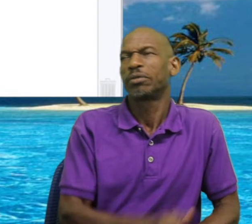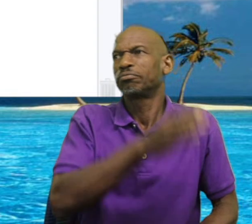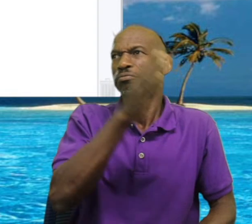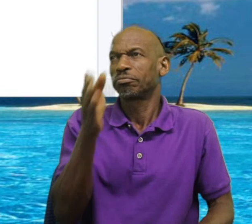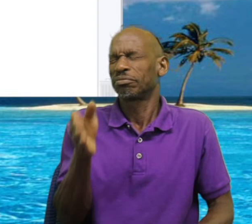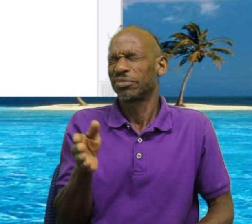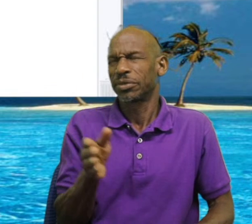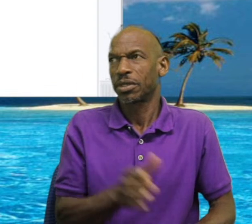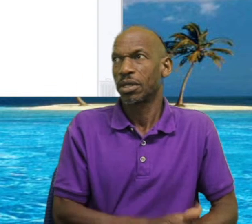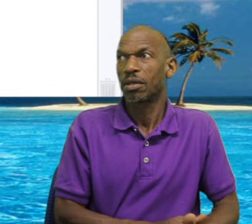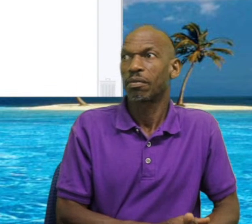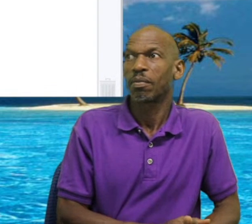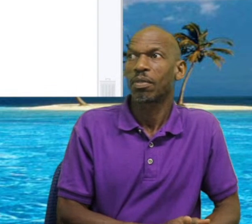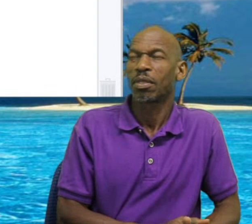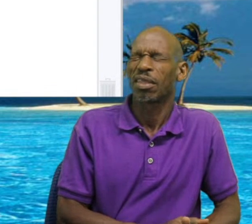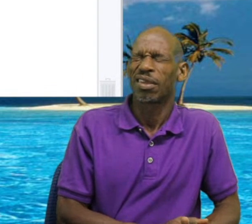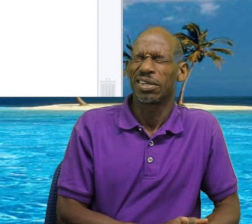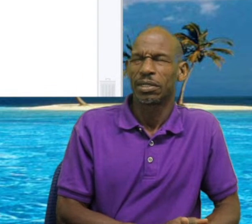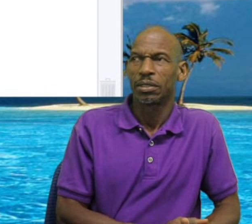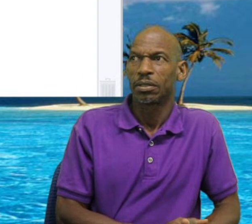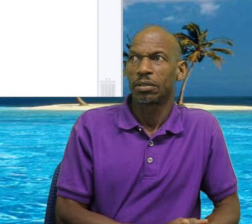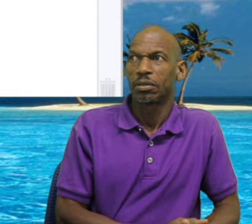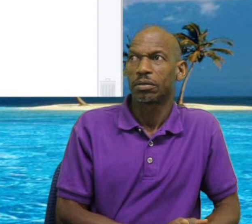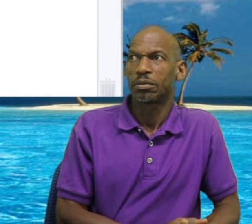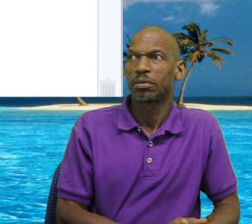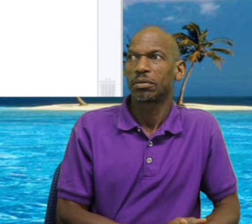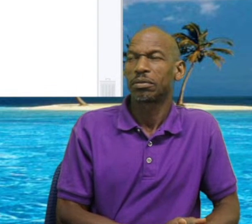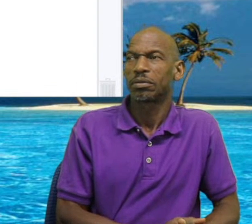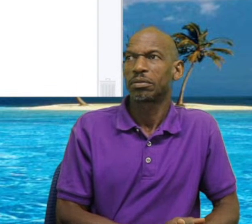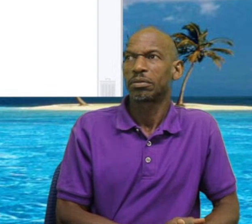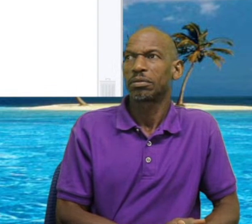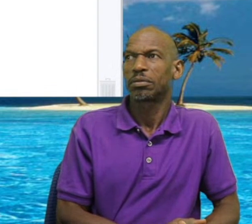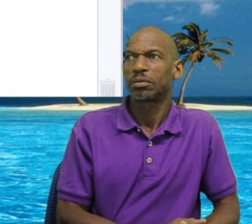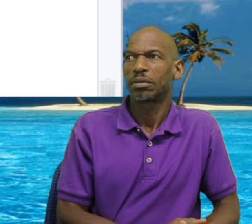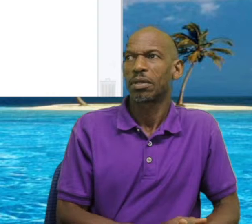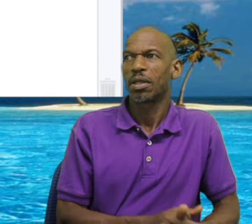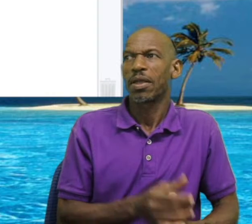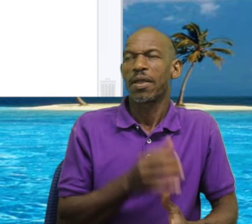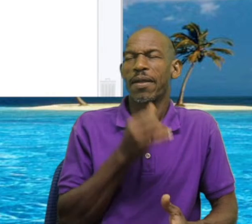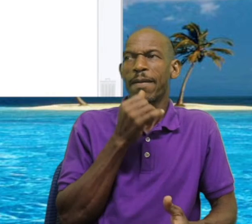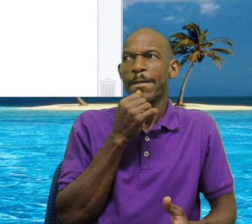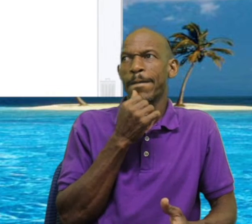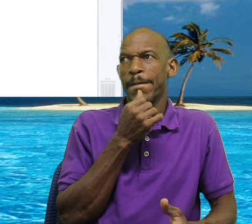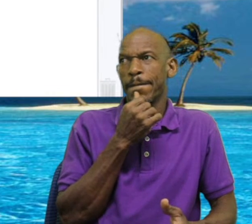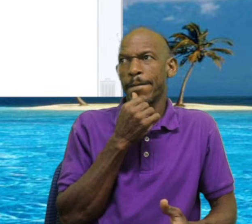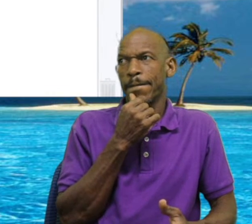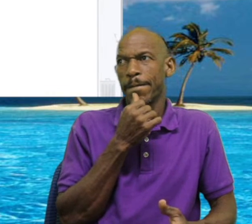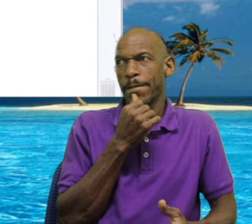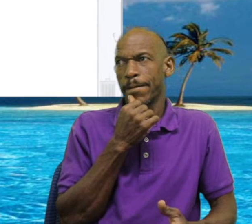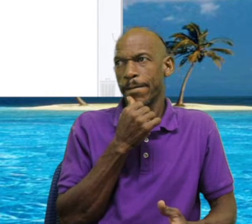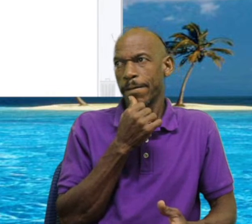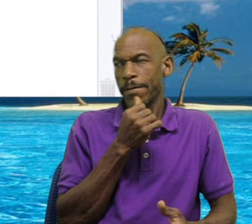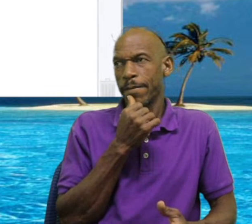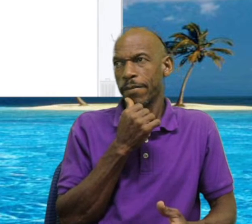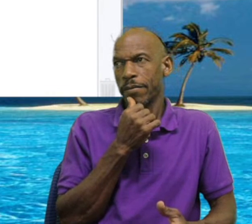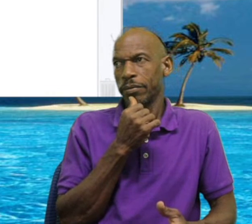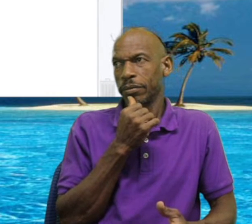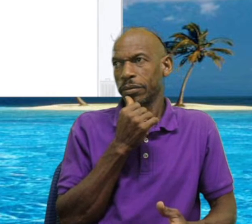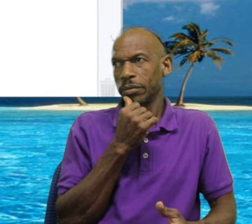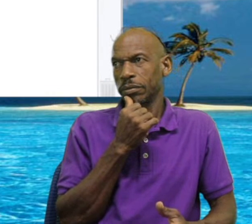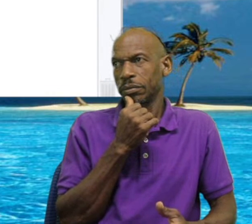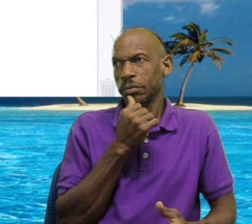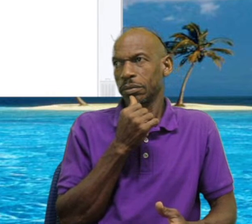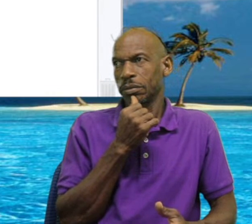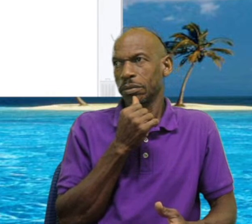And I'm trying to go back. I don't want to write too much so that confuse you. So why am I not